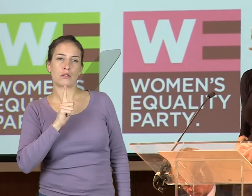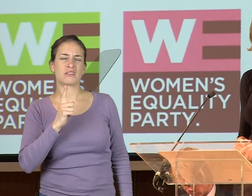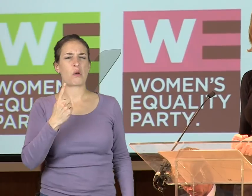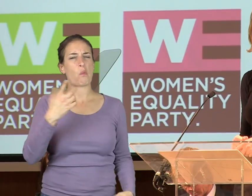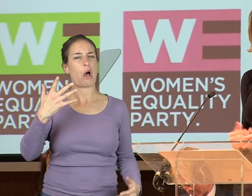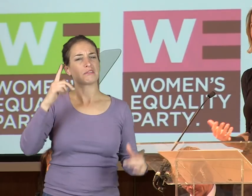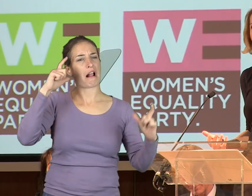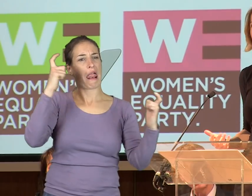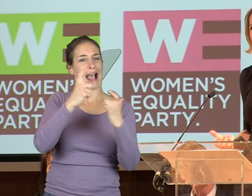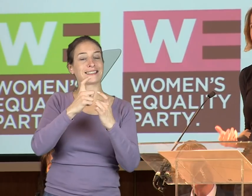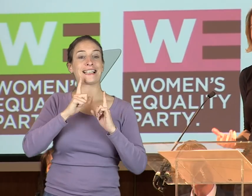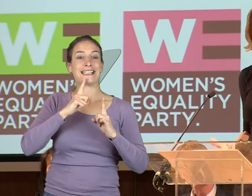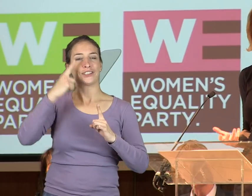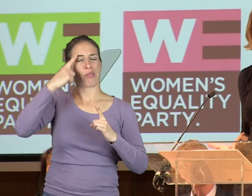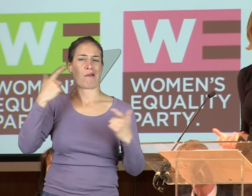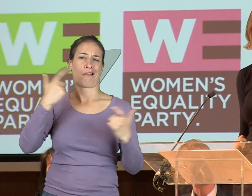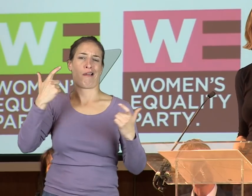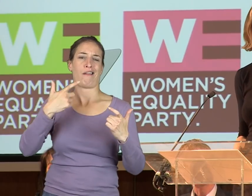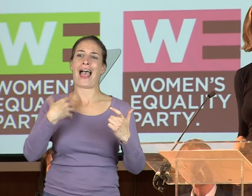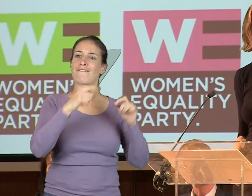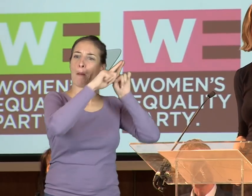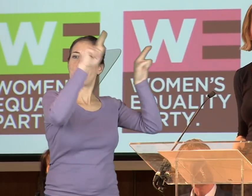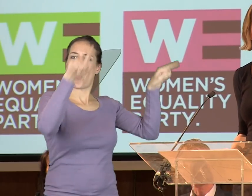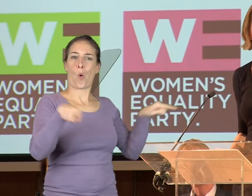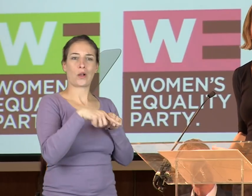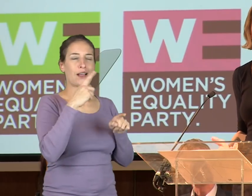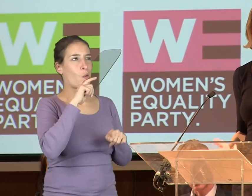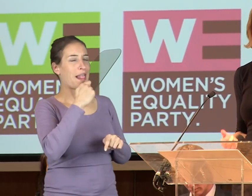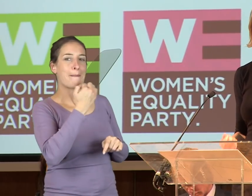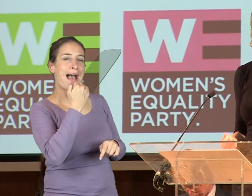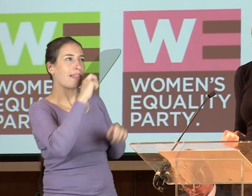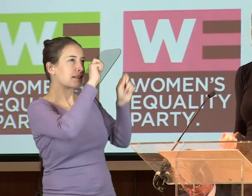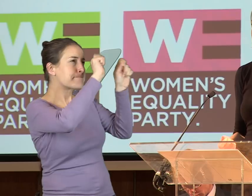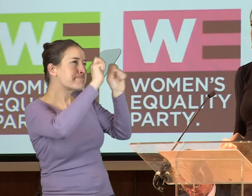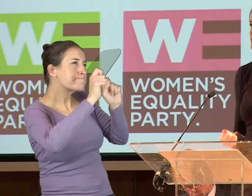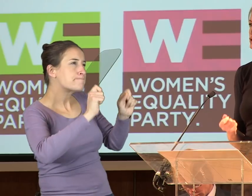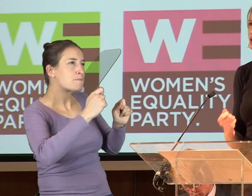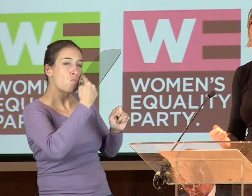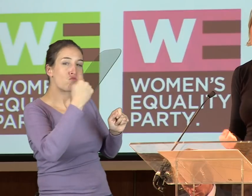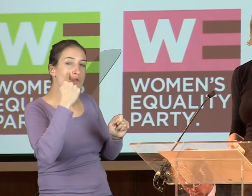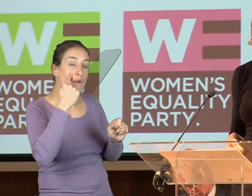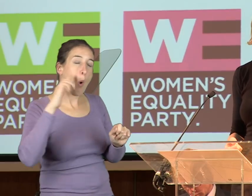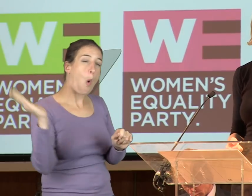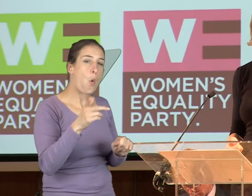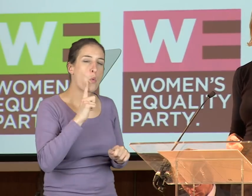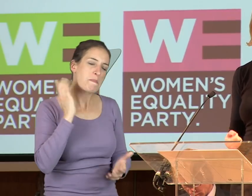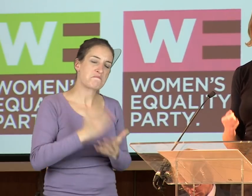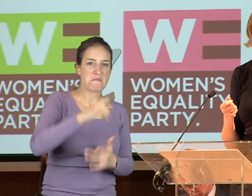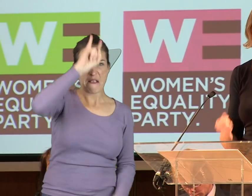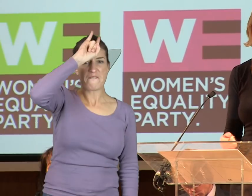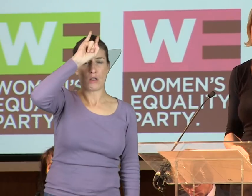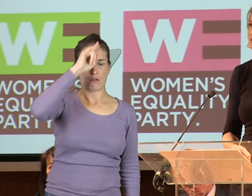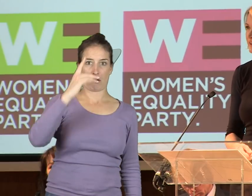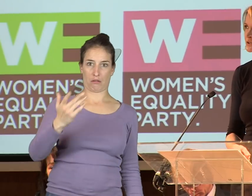evil. Who thinks that's funny? We don't want any girl to feel that she's a joke to her classmates